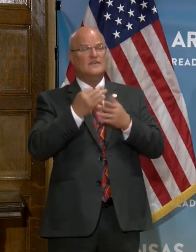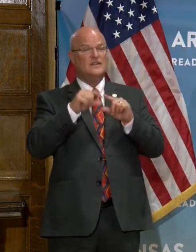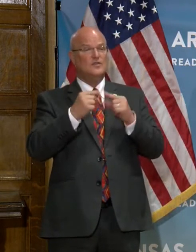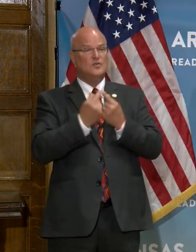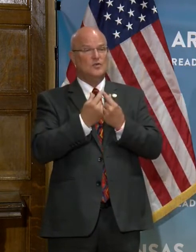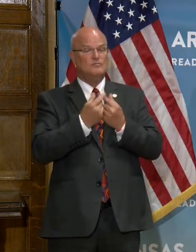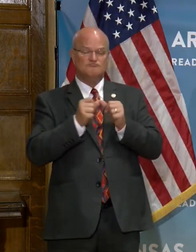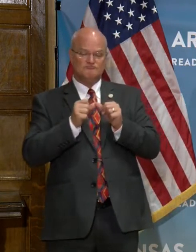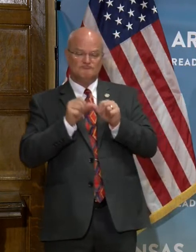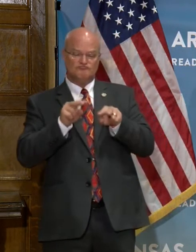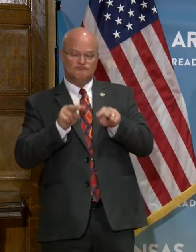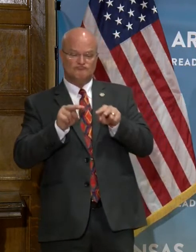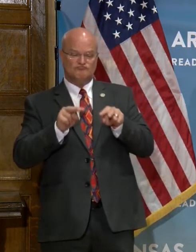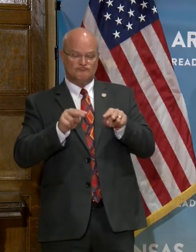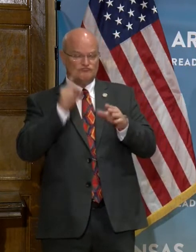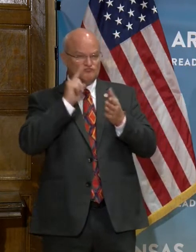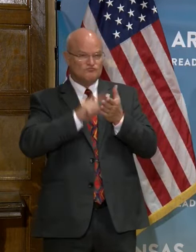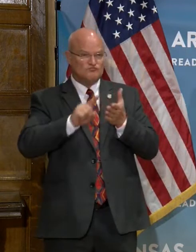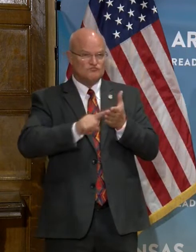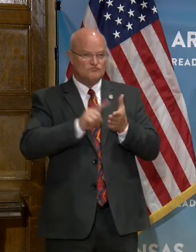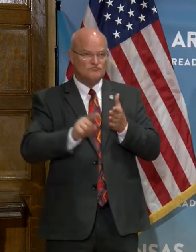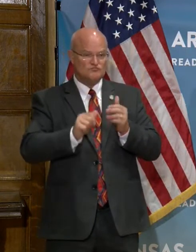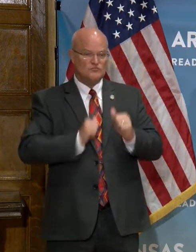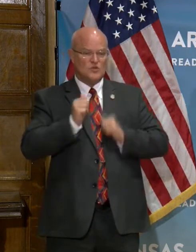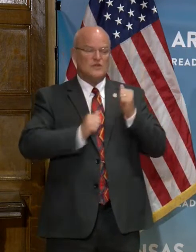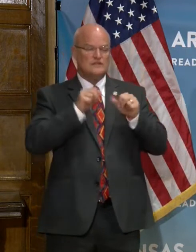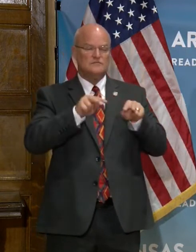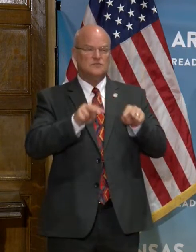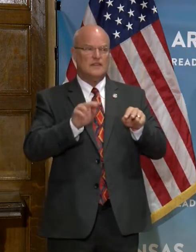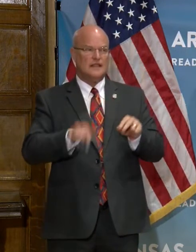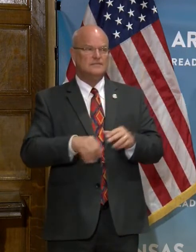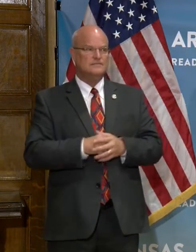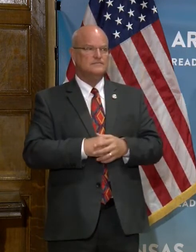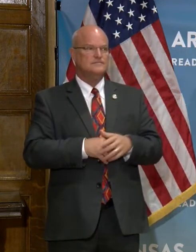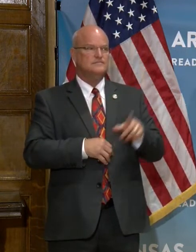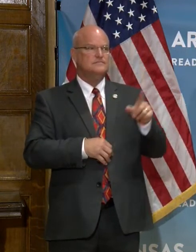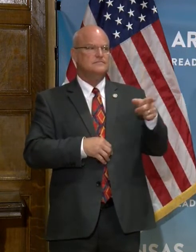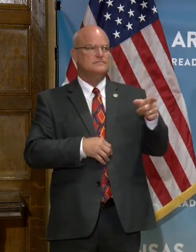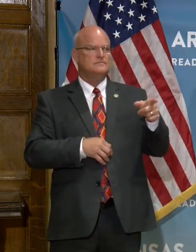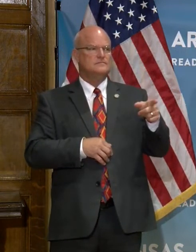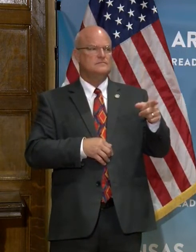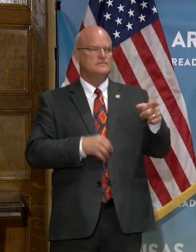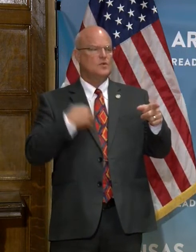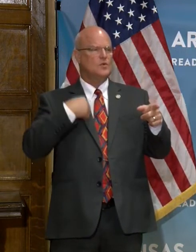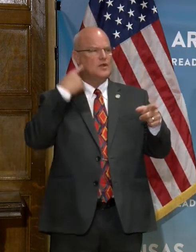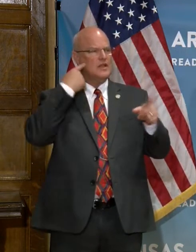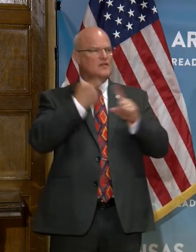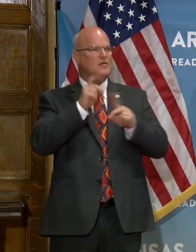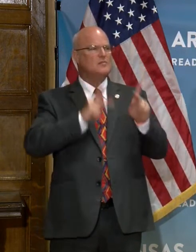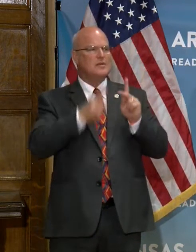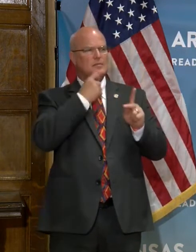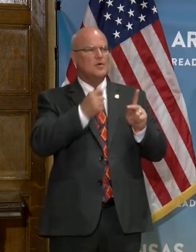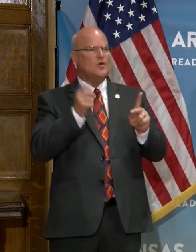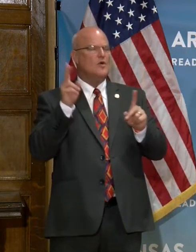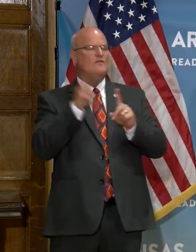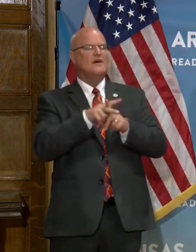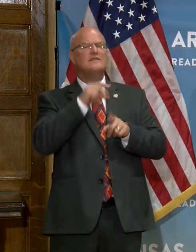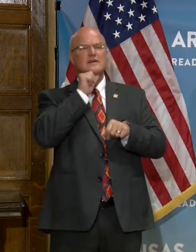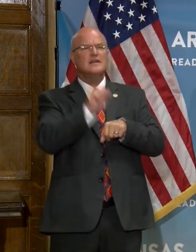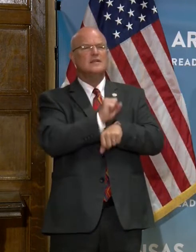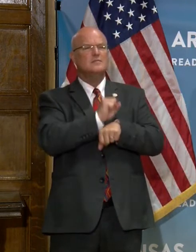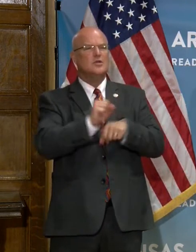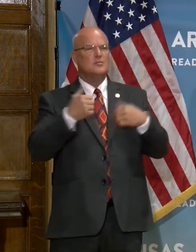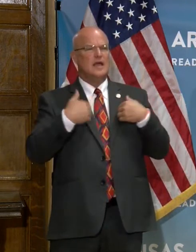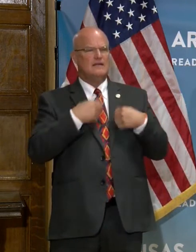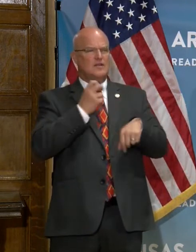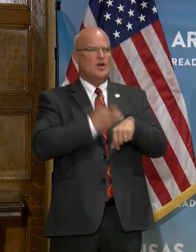to look at that and investigate those very aggressively. Yes? We're hearing from some people who are filing for unemployment who